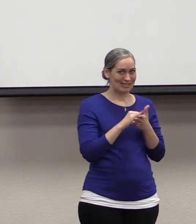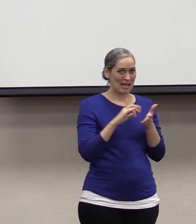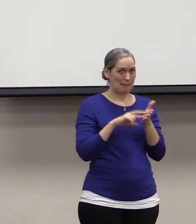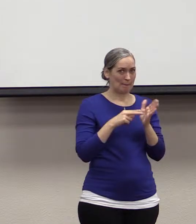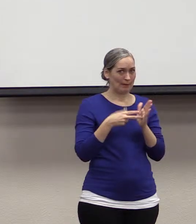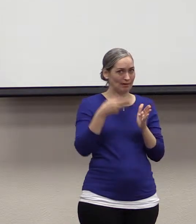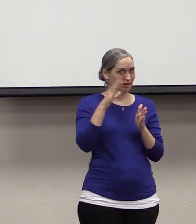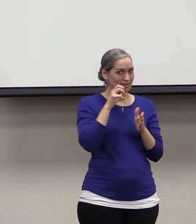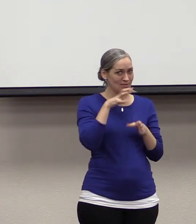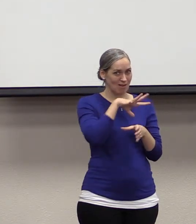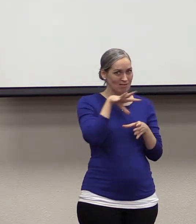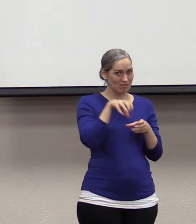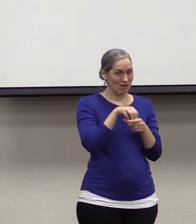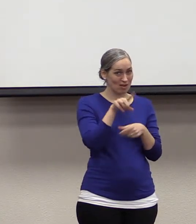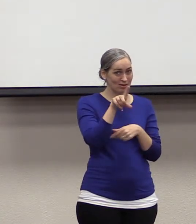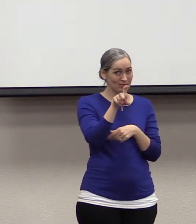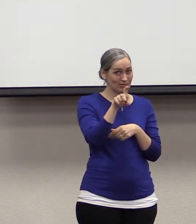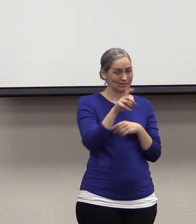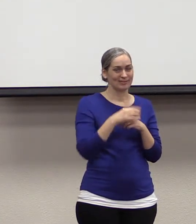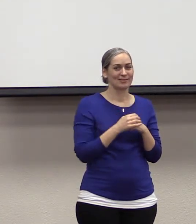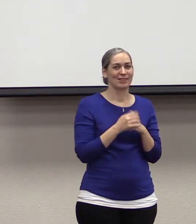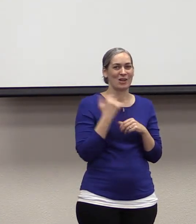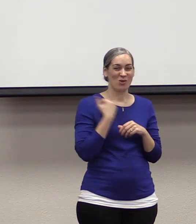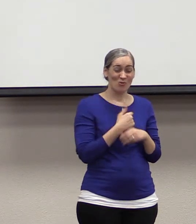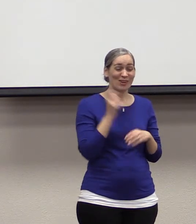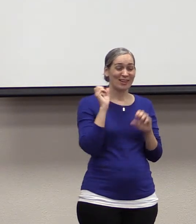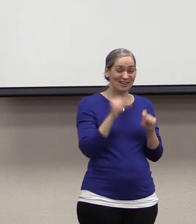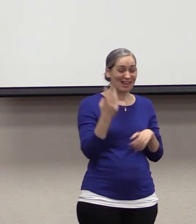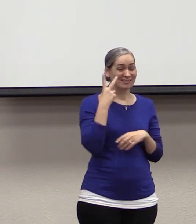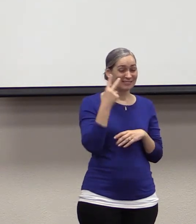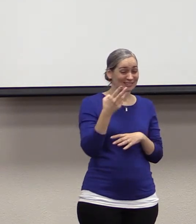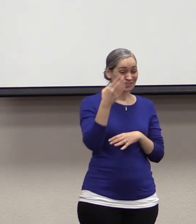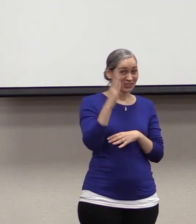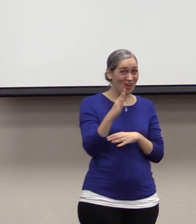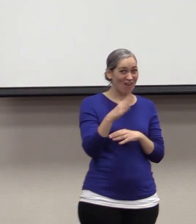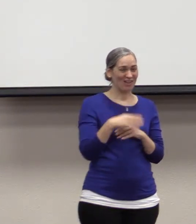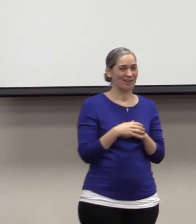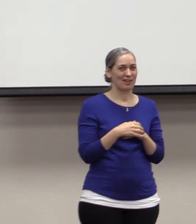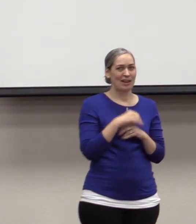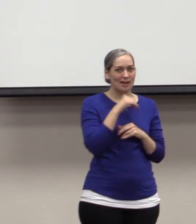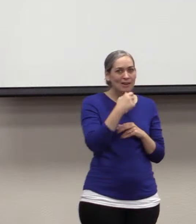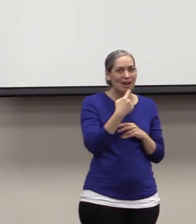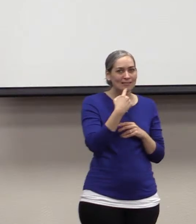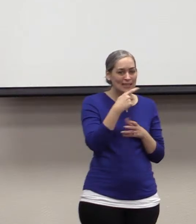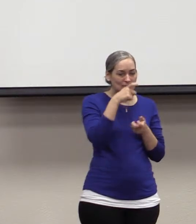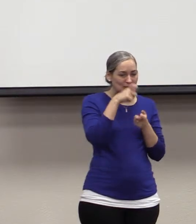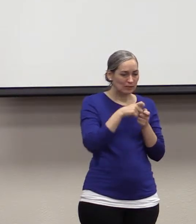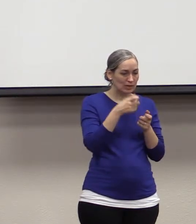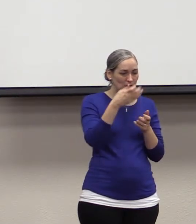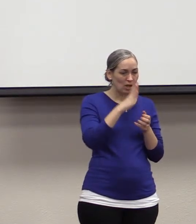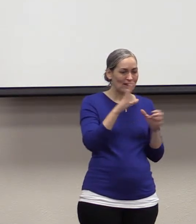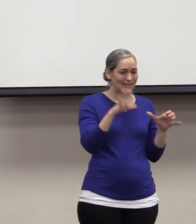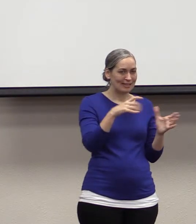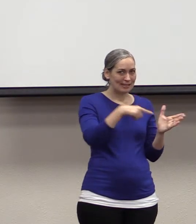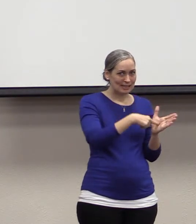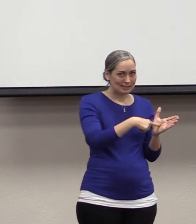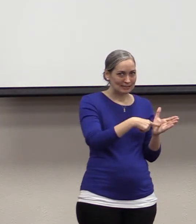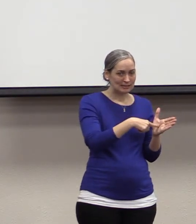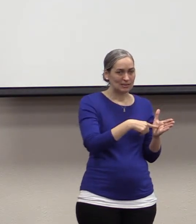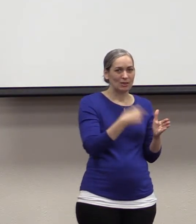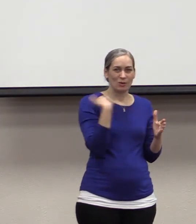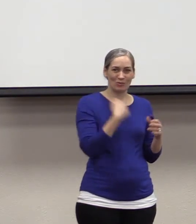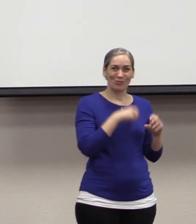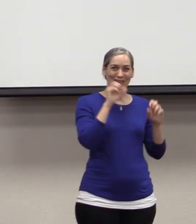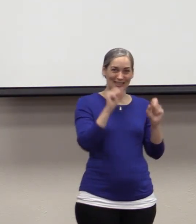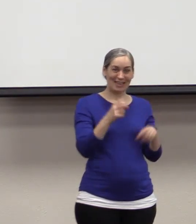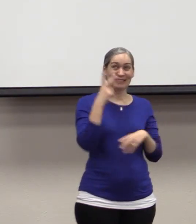But we can see it, can't we? Of course, because it doesn't say specifically, "This was God here," we can